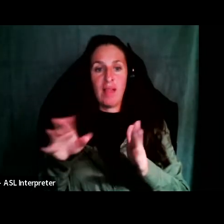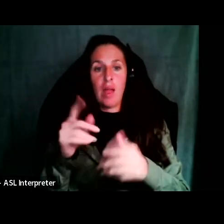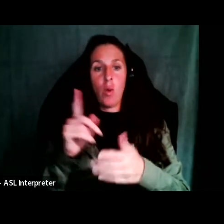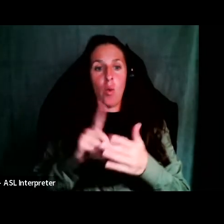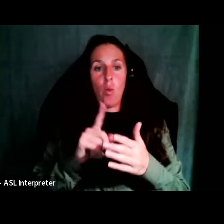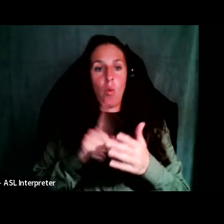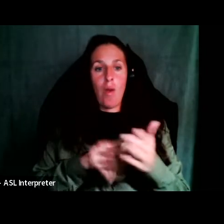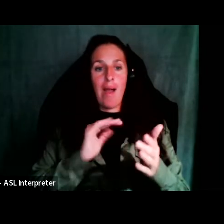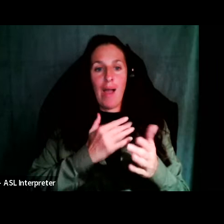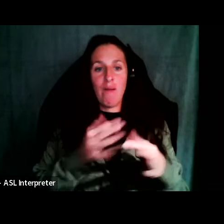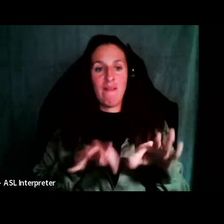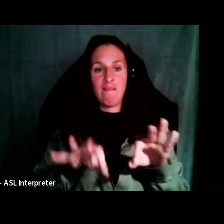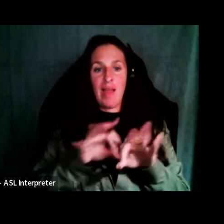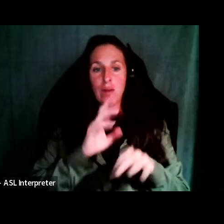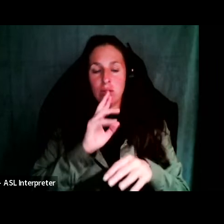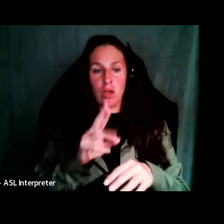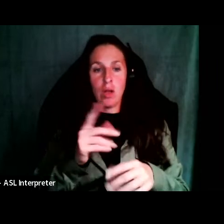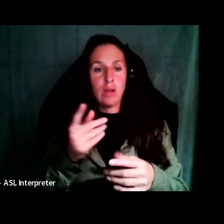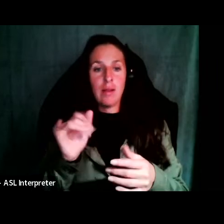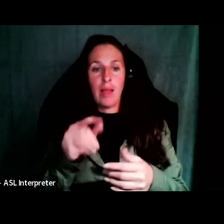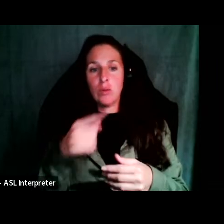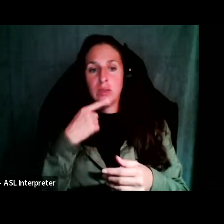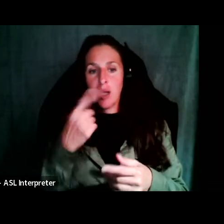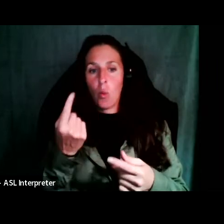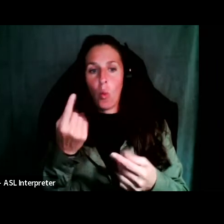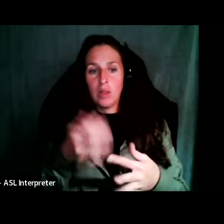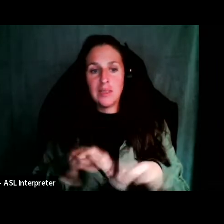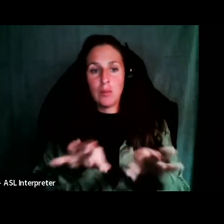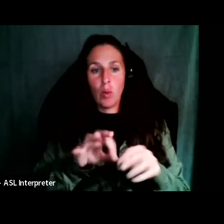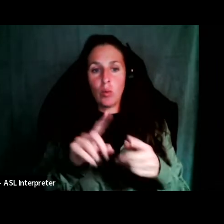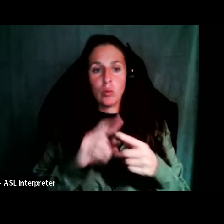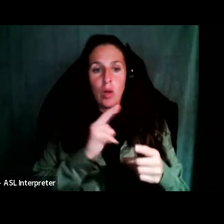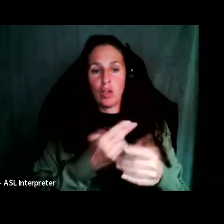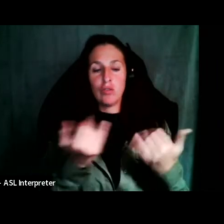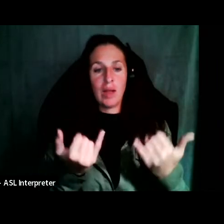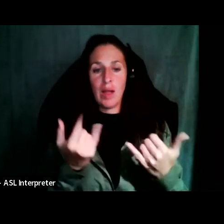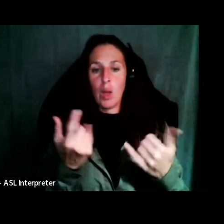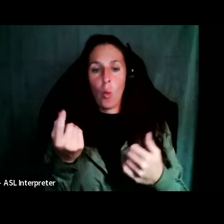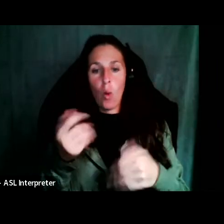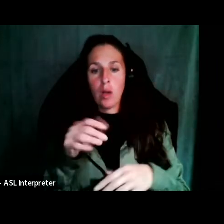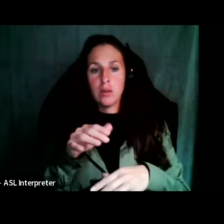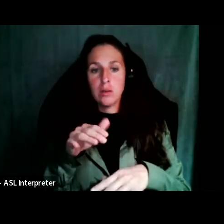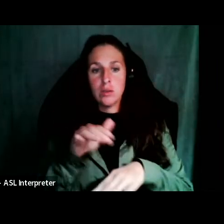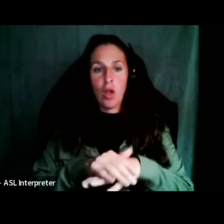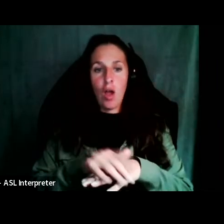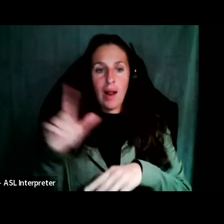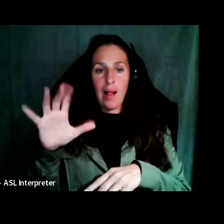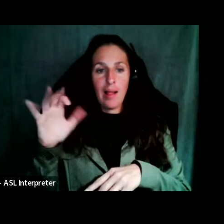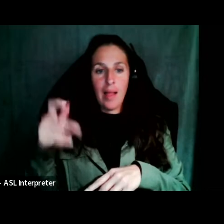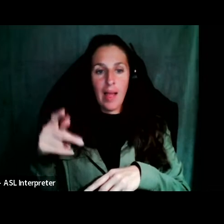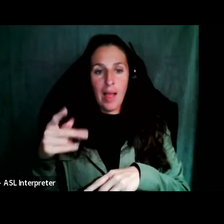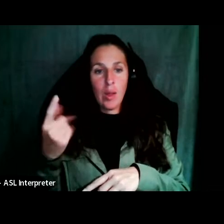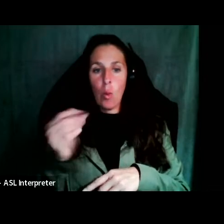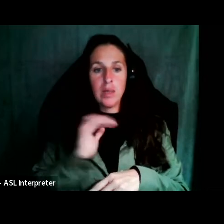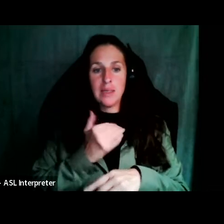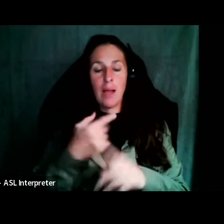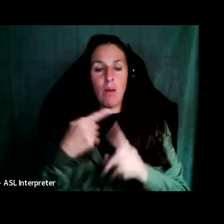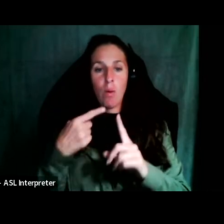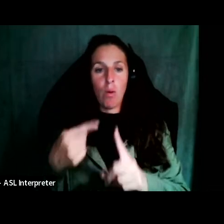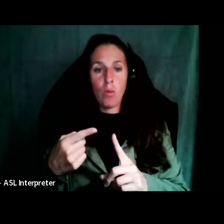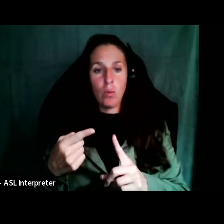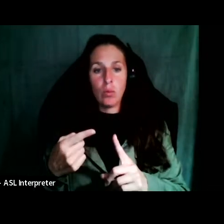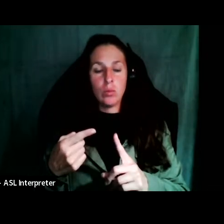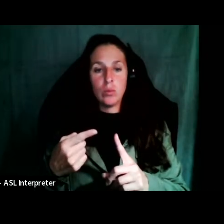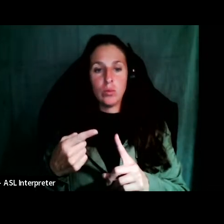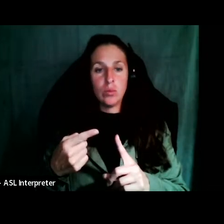like you're saying, what's important to us right now? What is on the LCAP? What are our goals? And so when